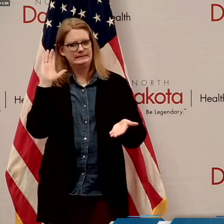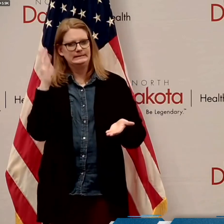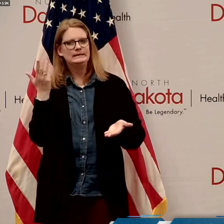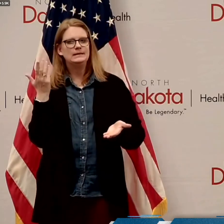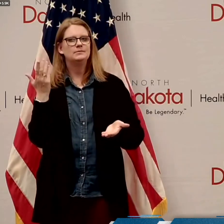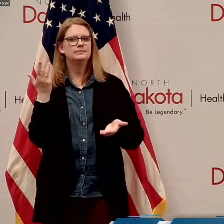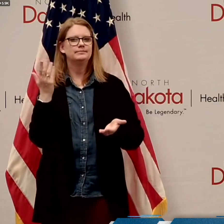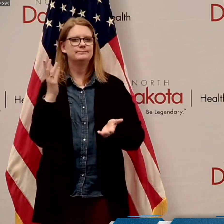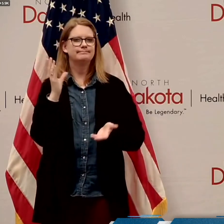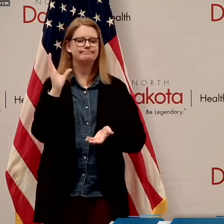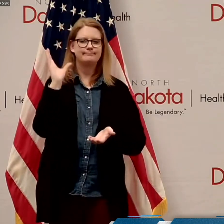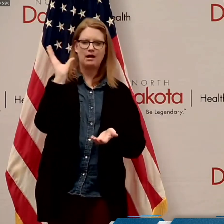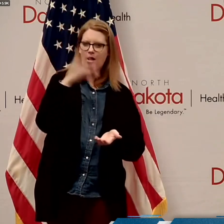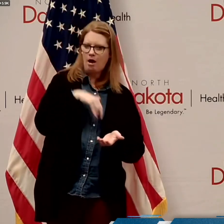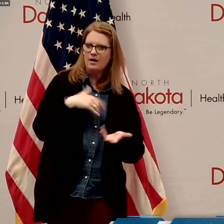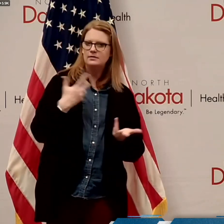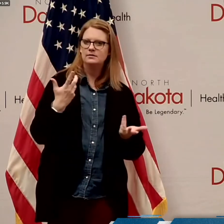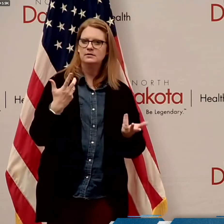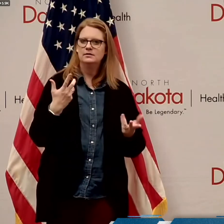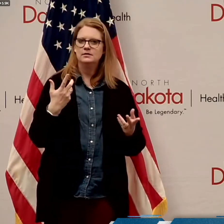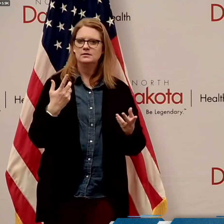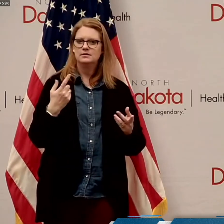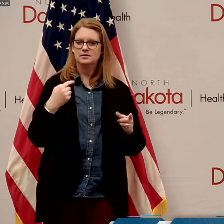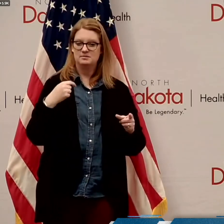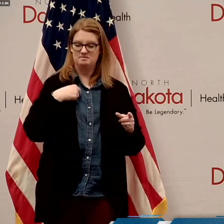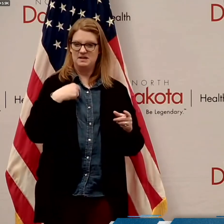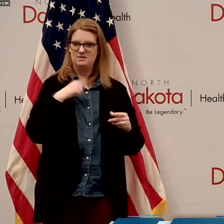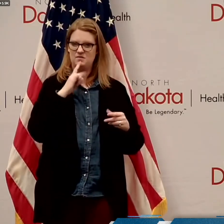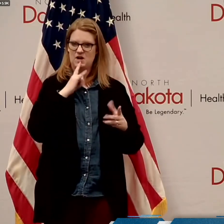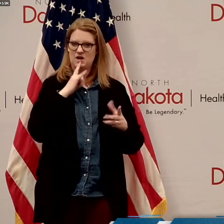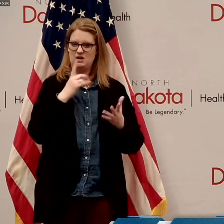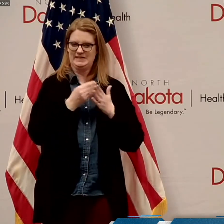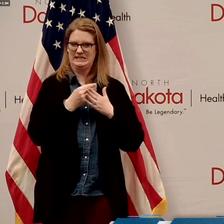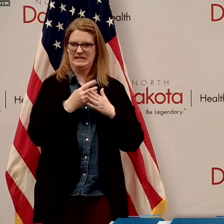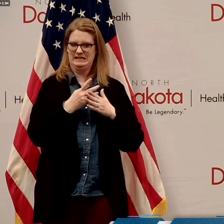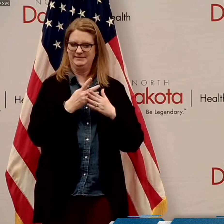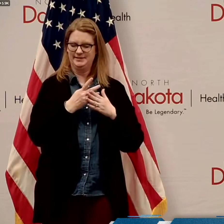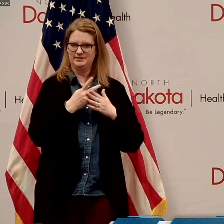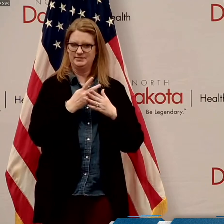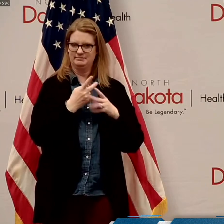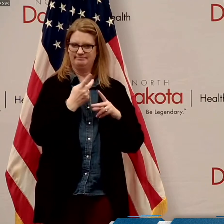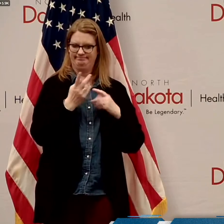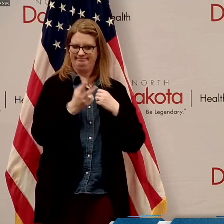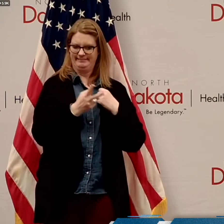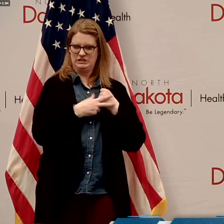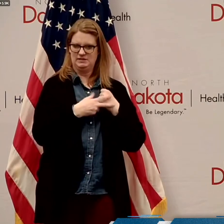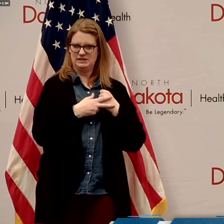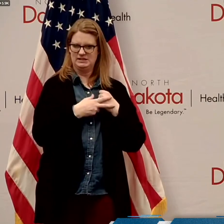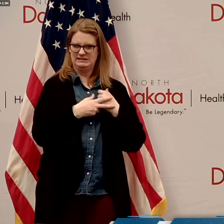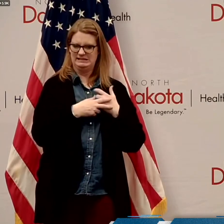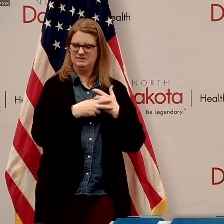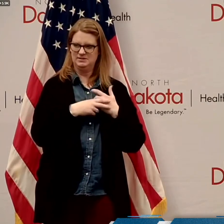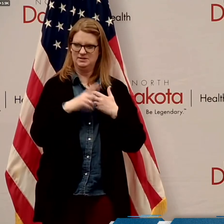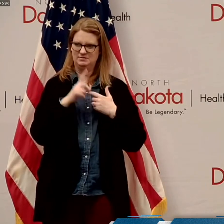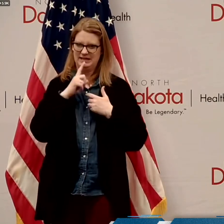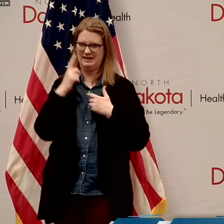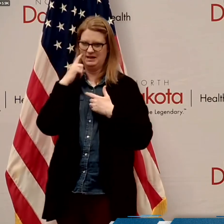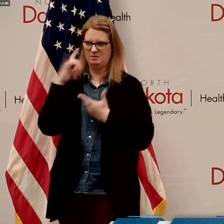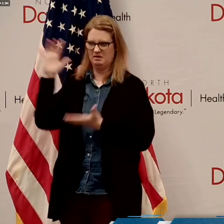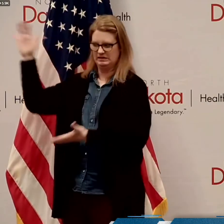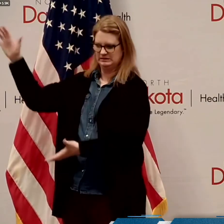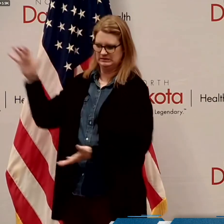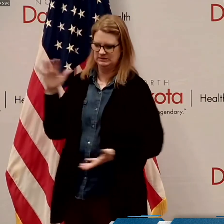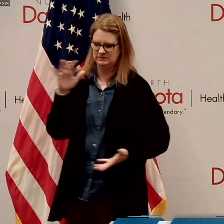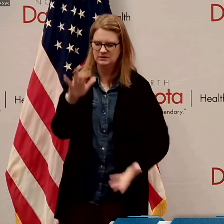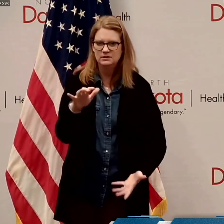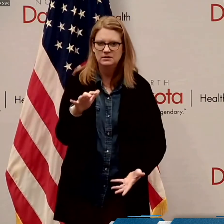bit odd for someone who's a fiscal conservative like me to be talking about large packages, but this doesn't